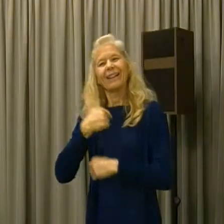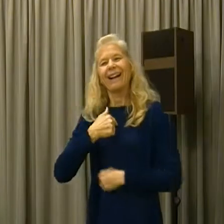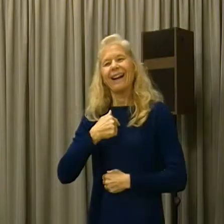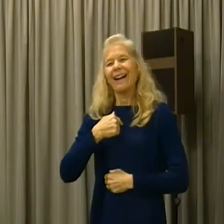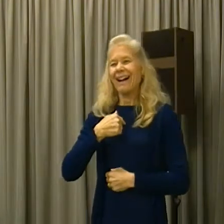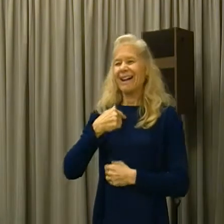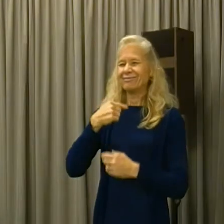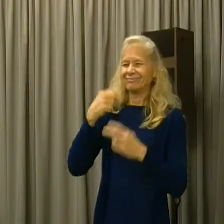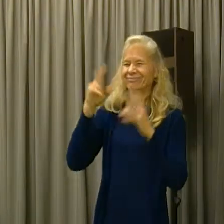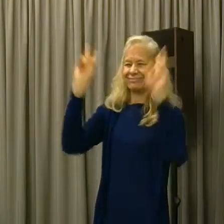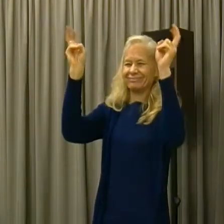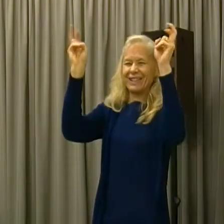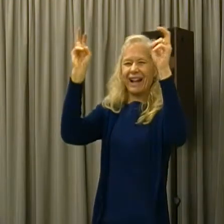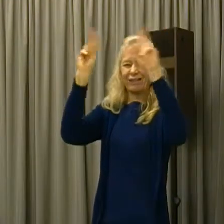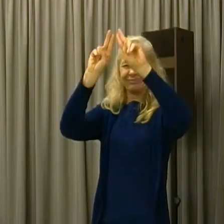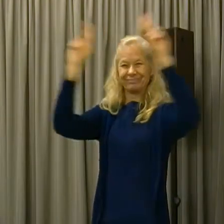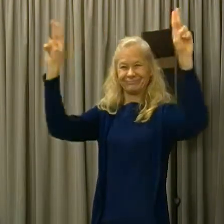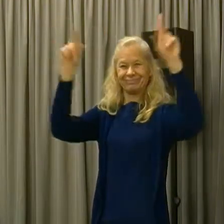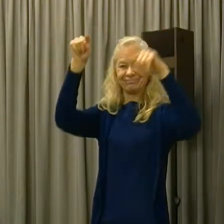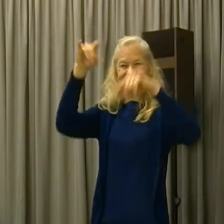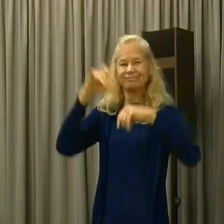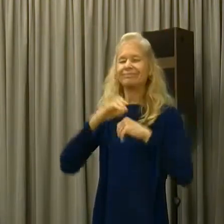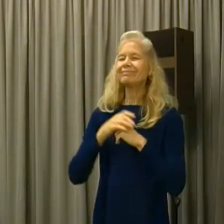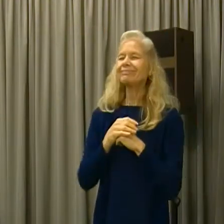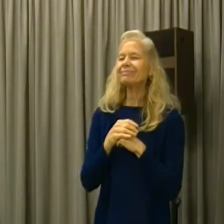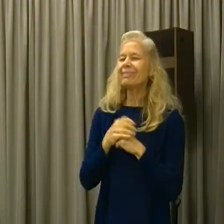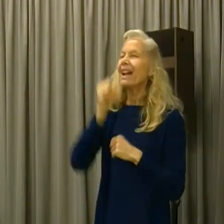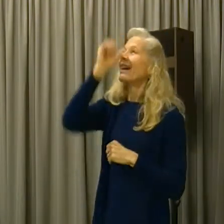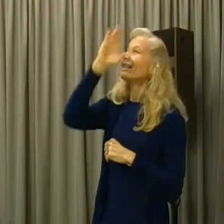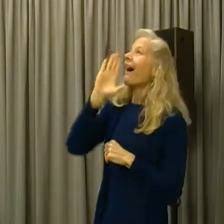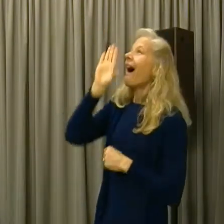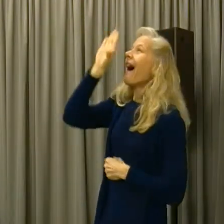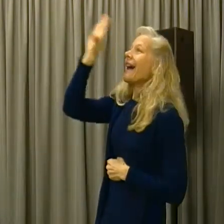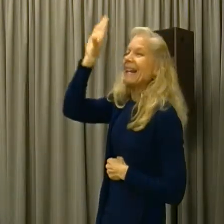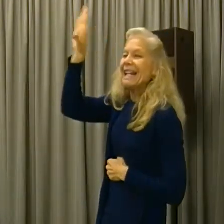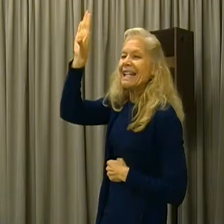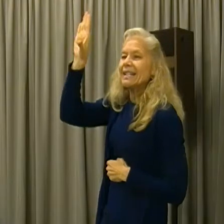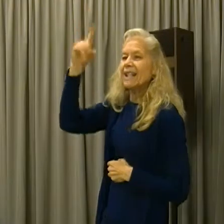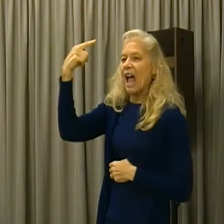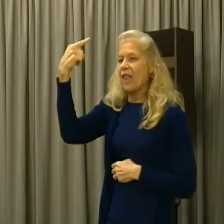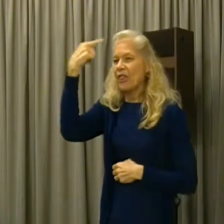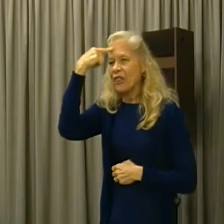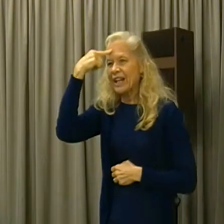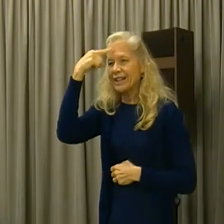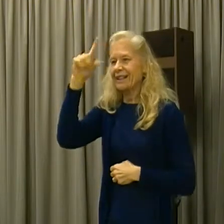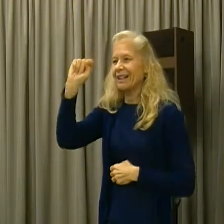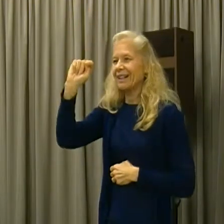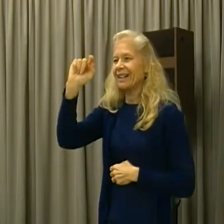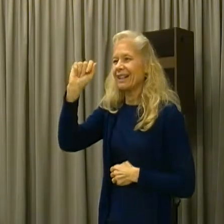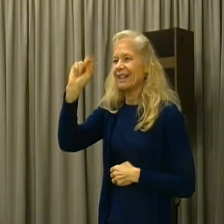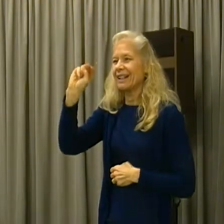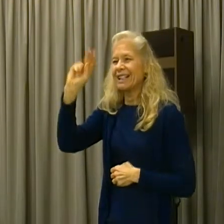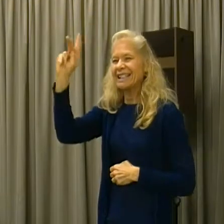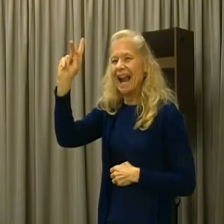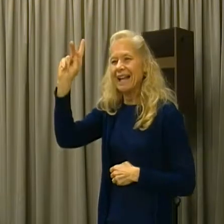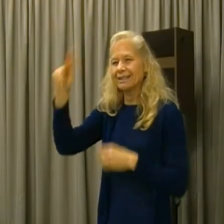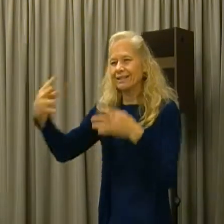about the distracted driving. Maybe we should have a think tank for drivers where they can come